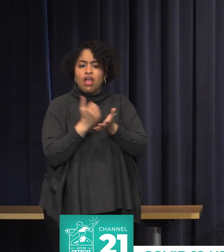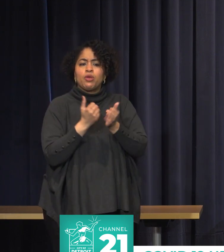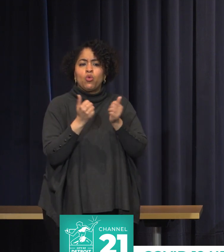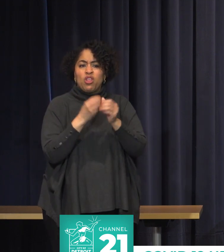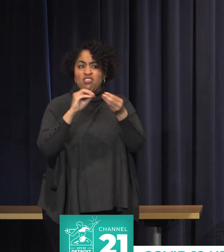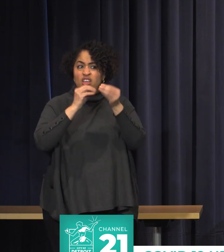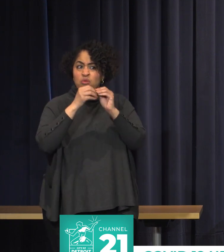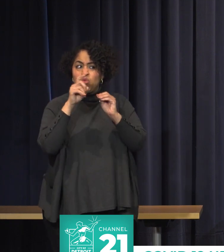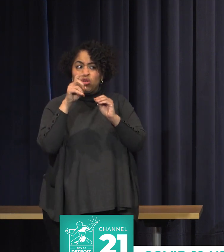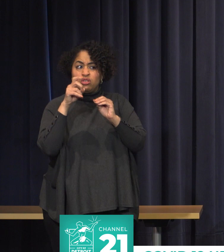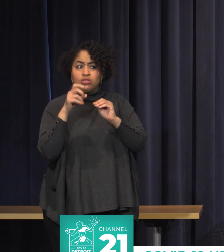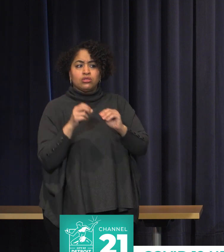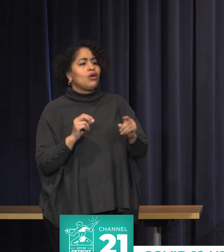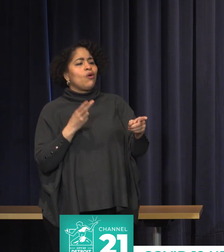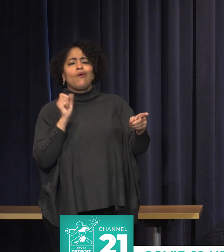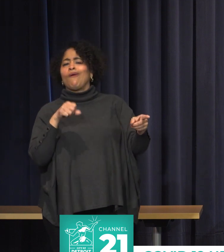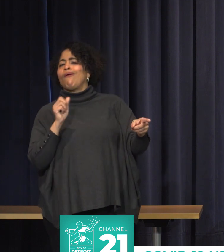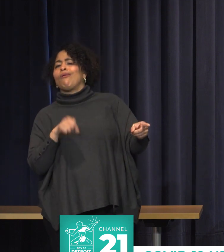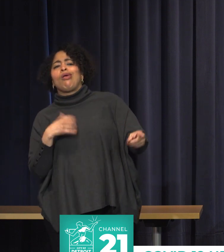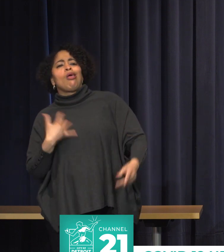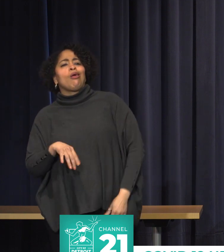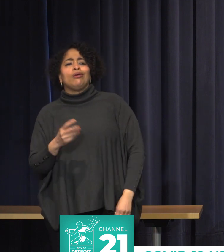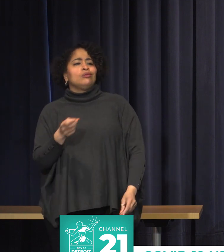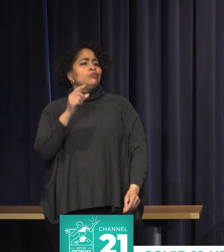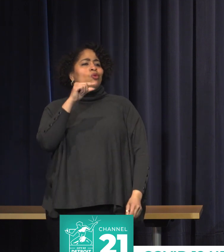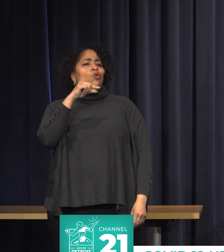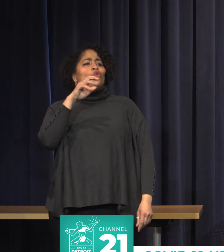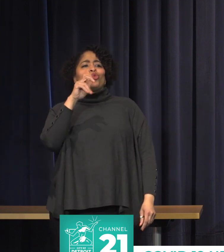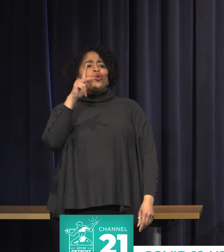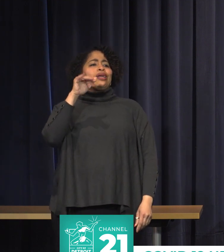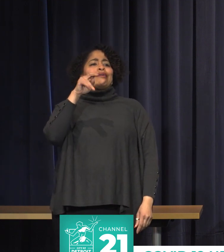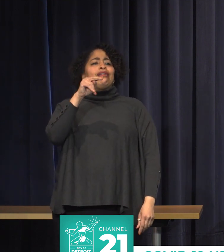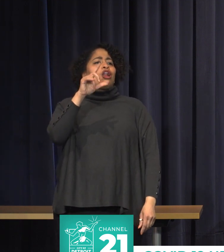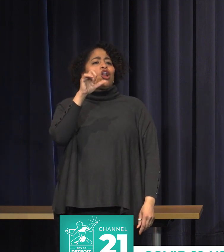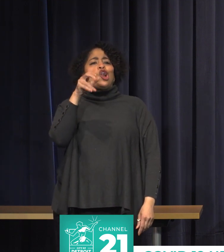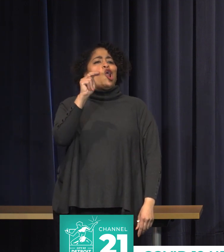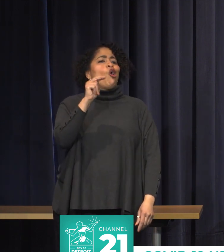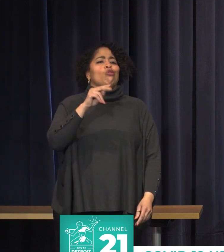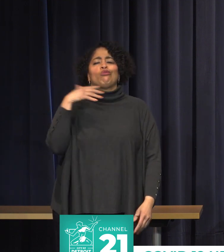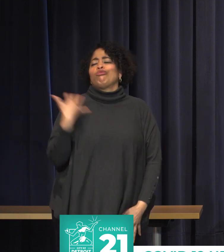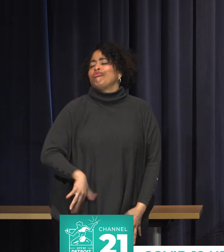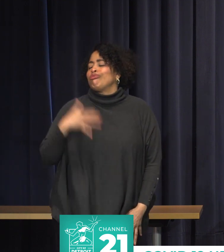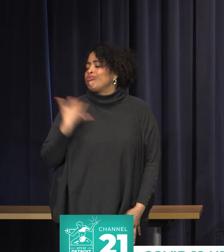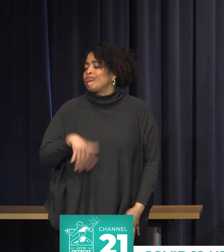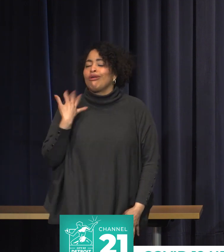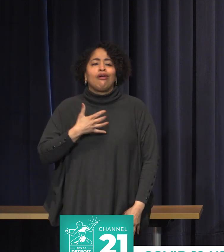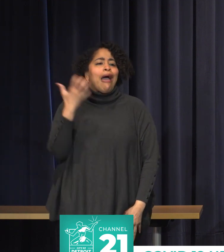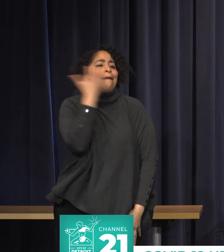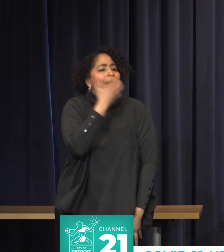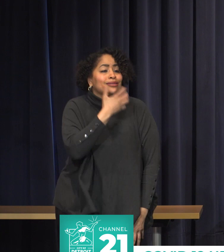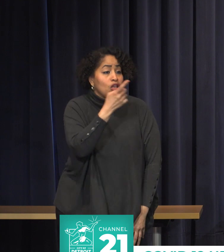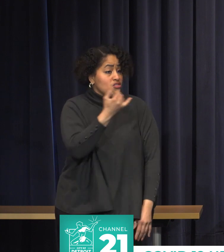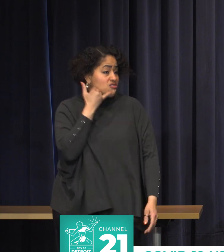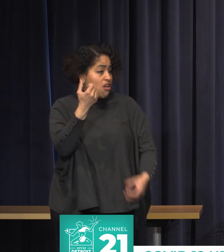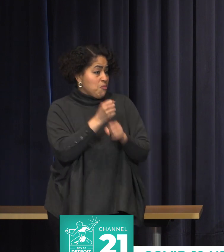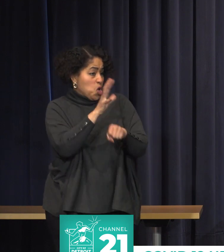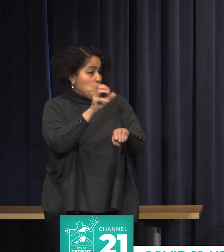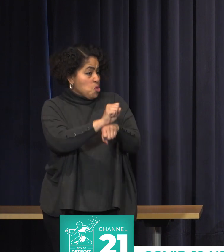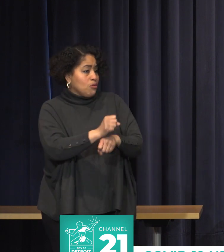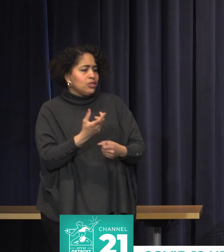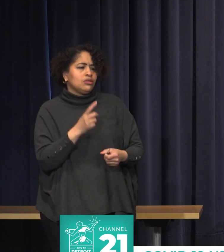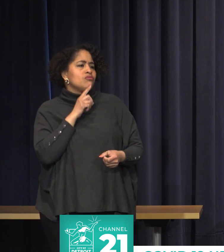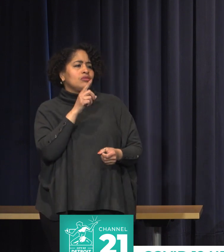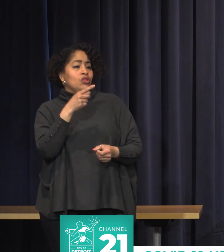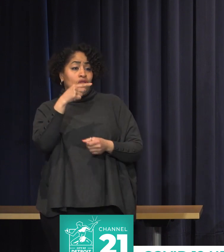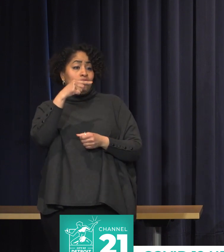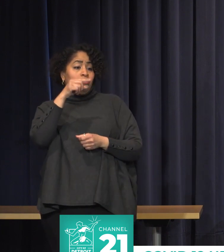Oh yeah, Quicken Loans has been amazing. So when you call up to make your appointment, it is the